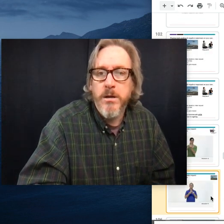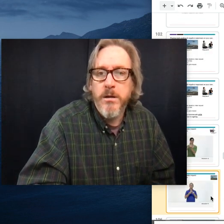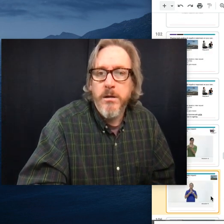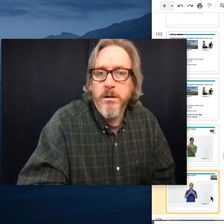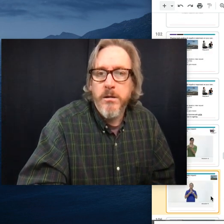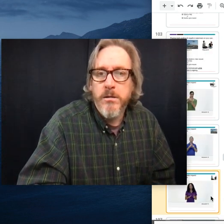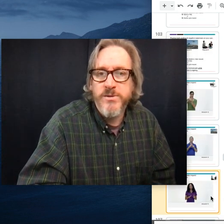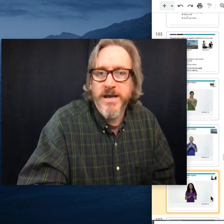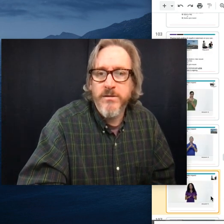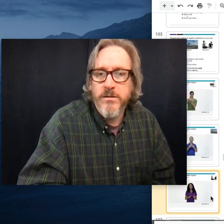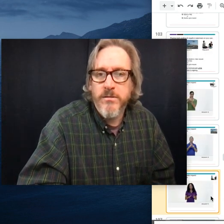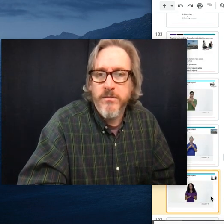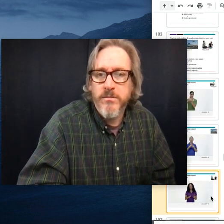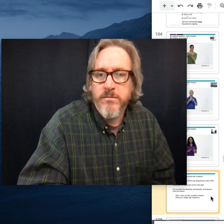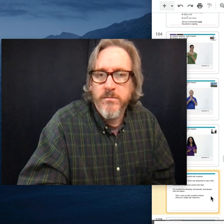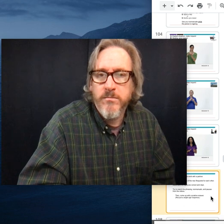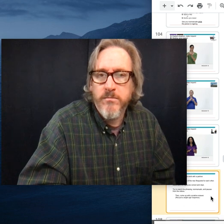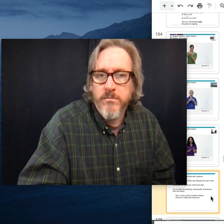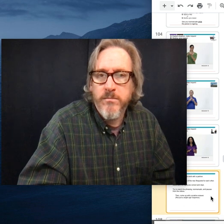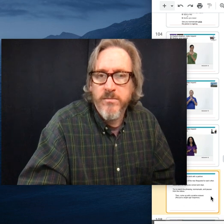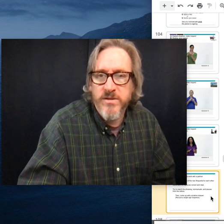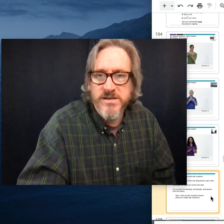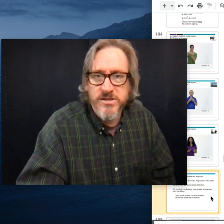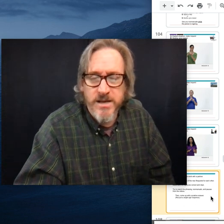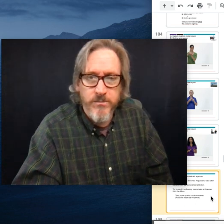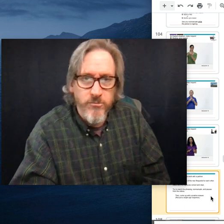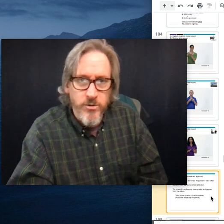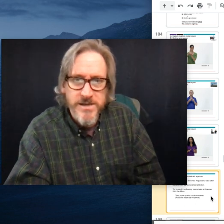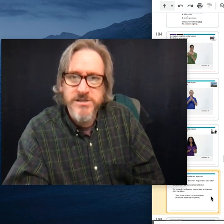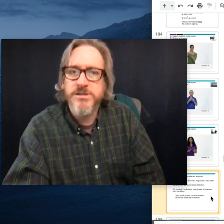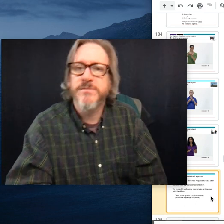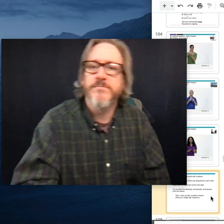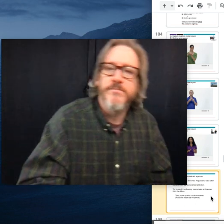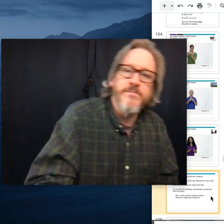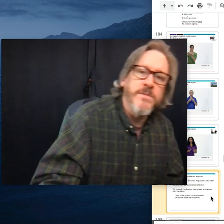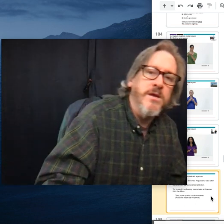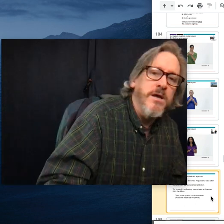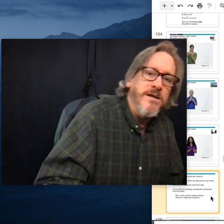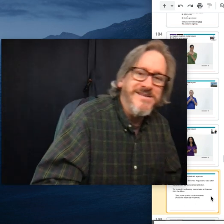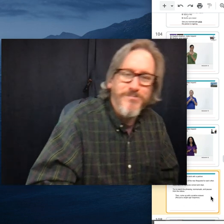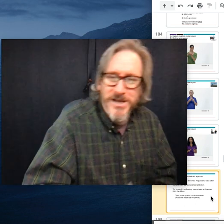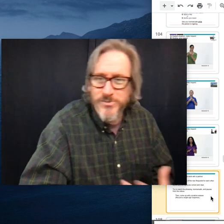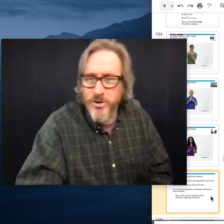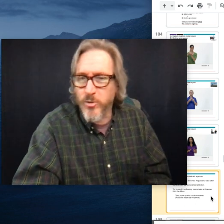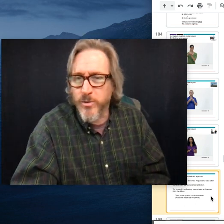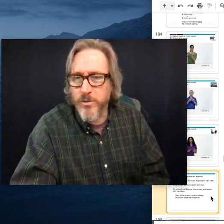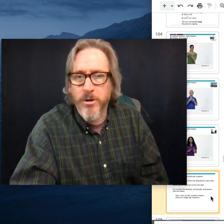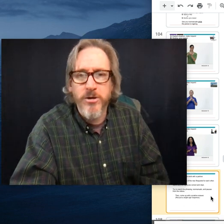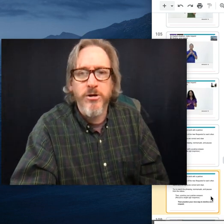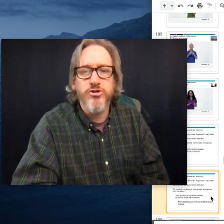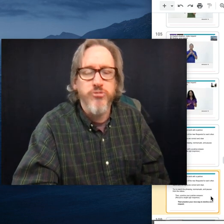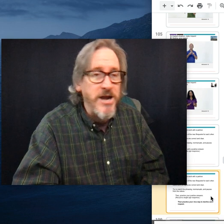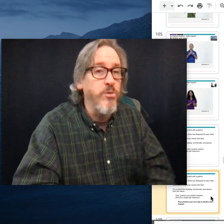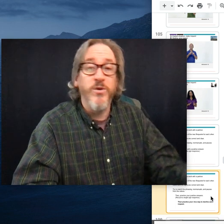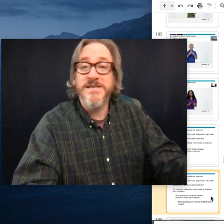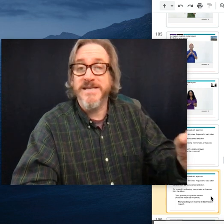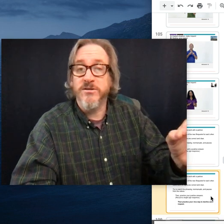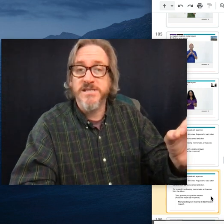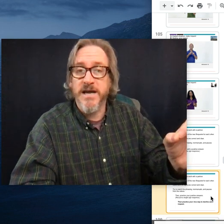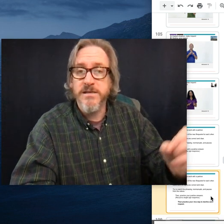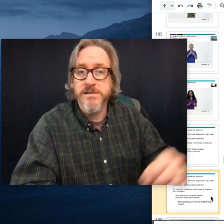are widescreen, some are not. It's very frustrating. I don't know why Google makes the decisions it does.